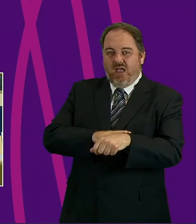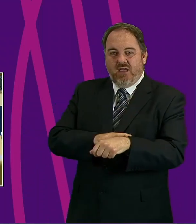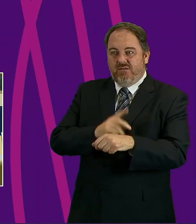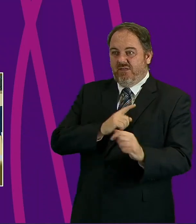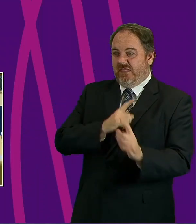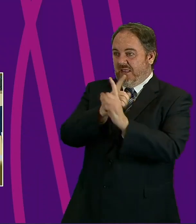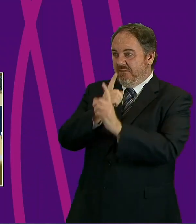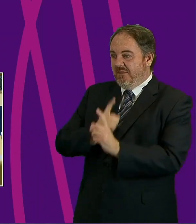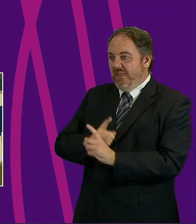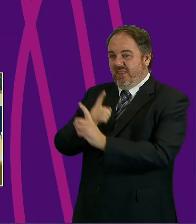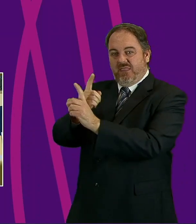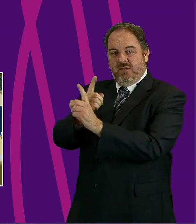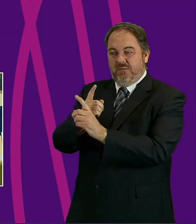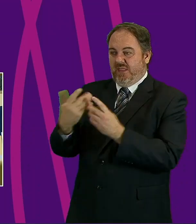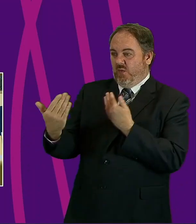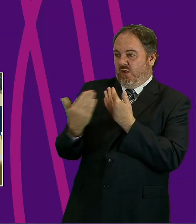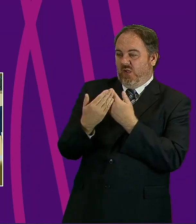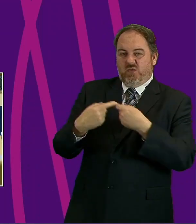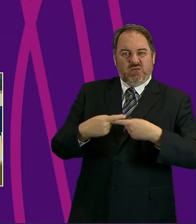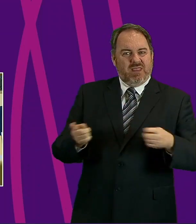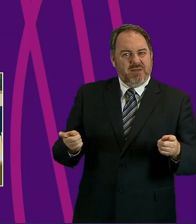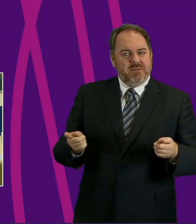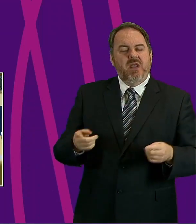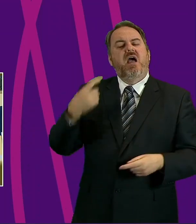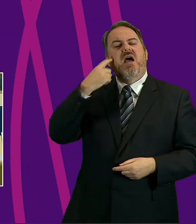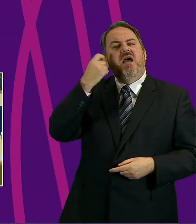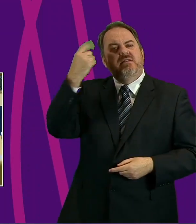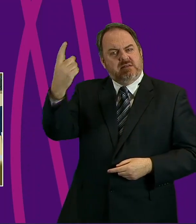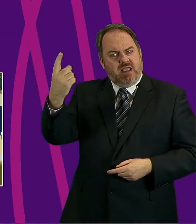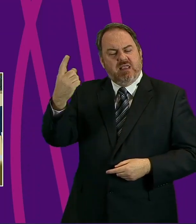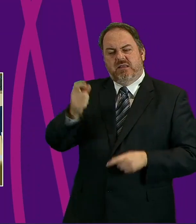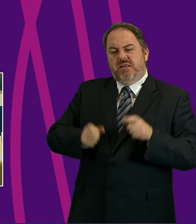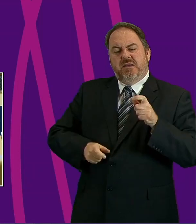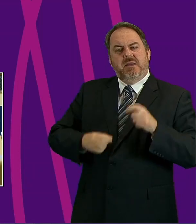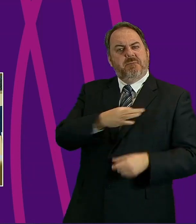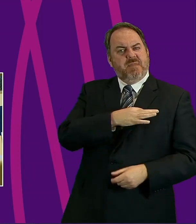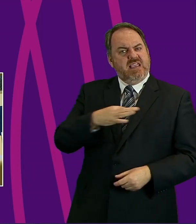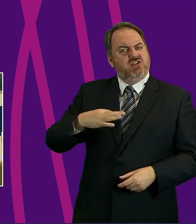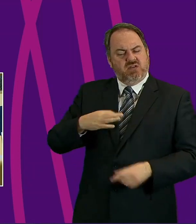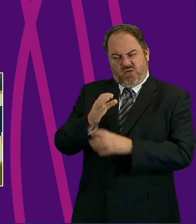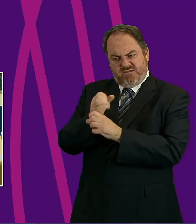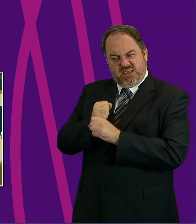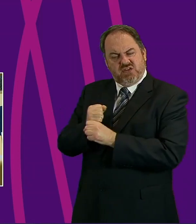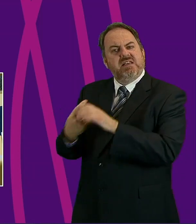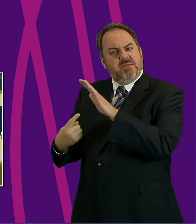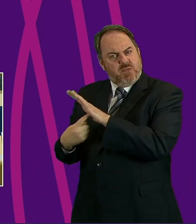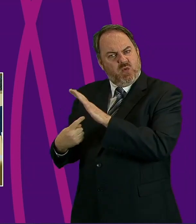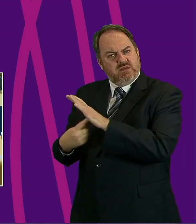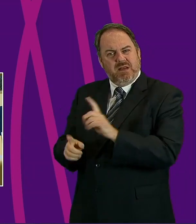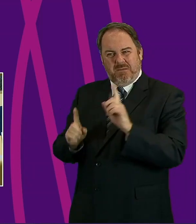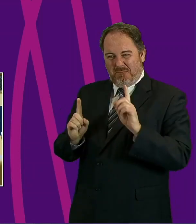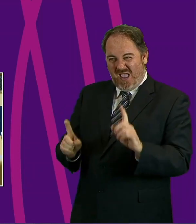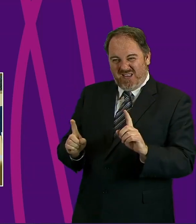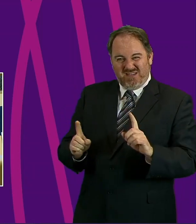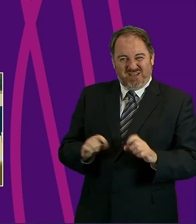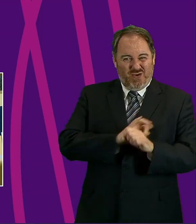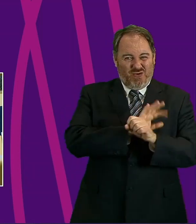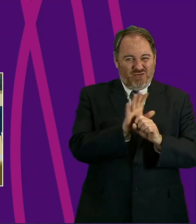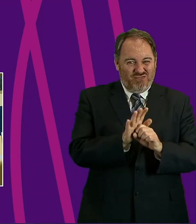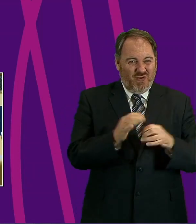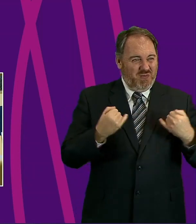Minister has said that there is a balance between patient confidentiality and public health, but for me, and I think most people, for coronavirus,